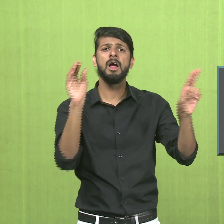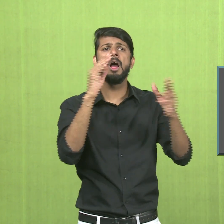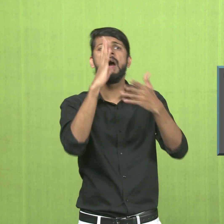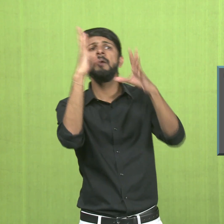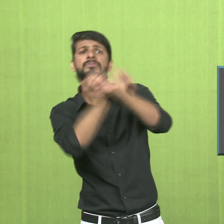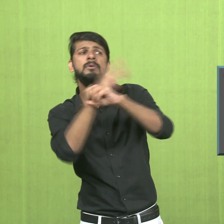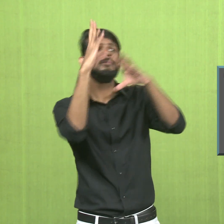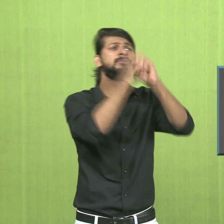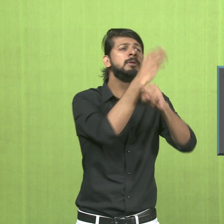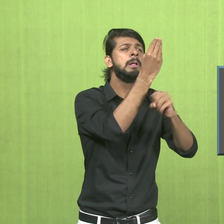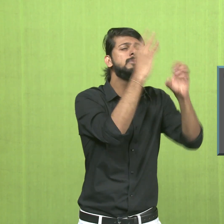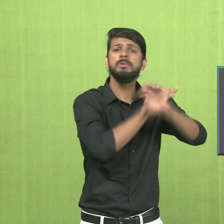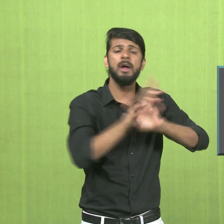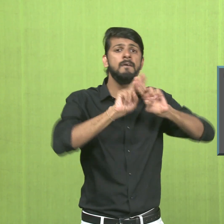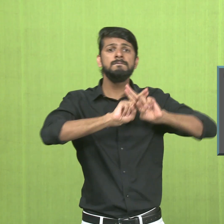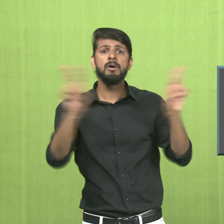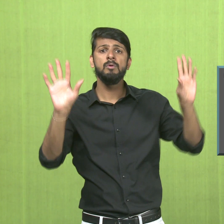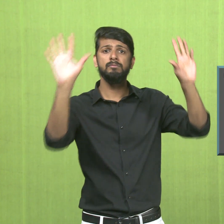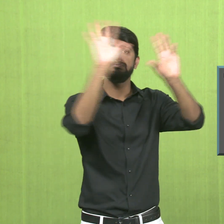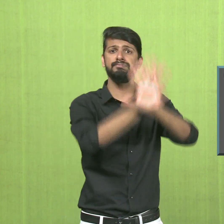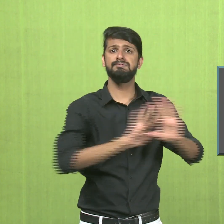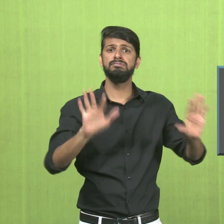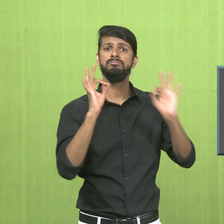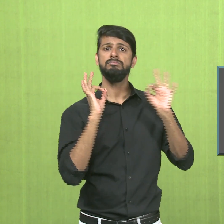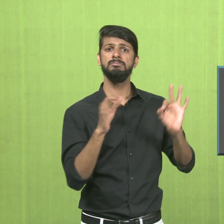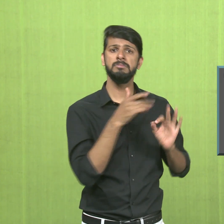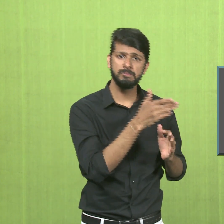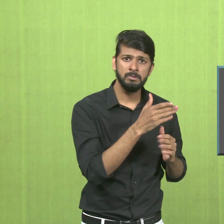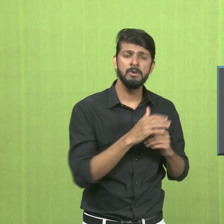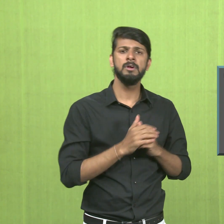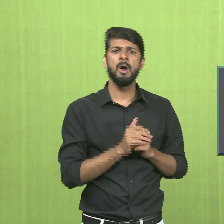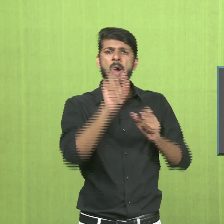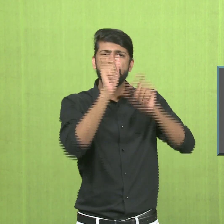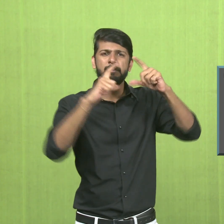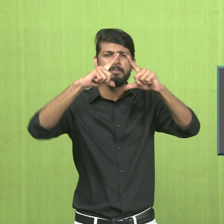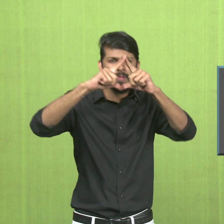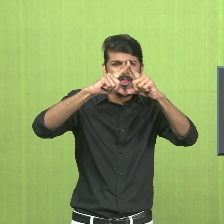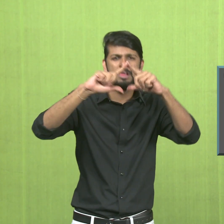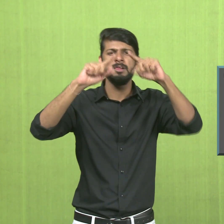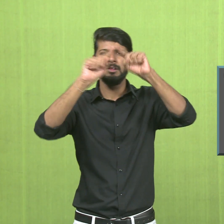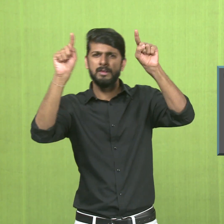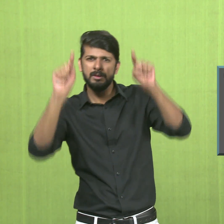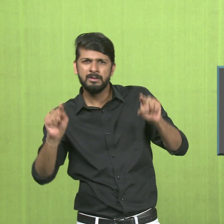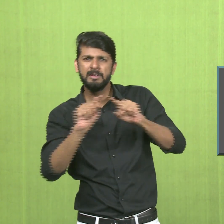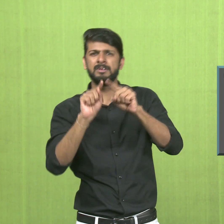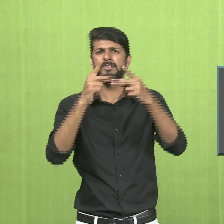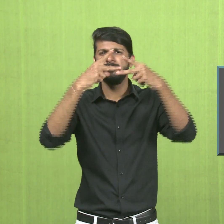full and covered with various kind of geometrical, floral, animal and bird